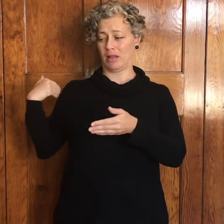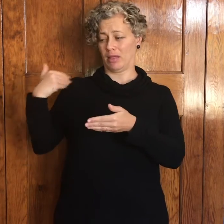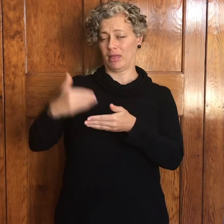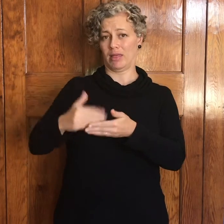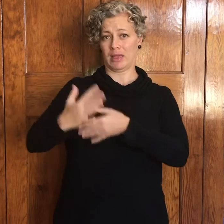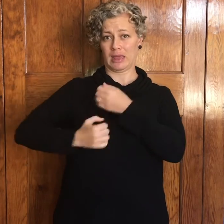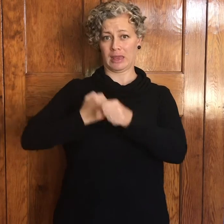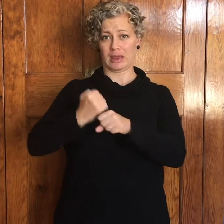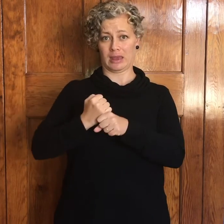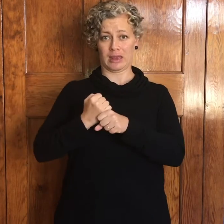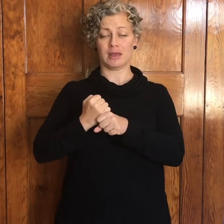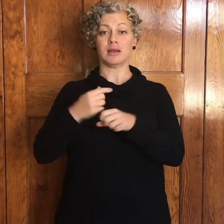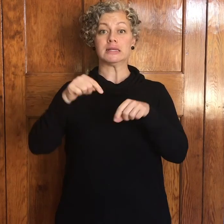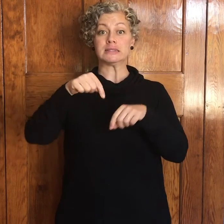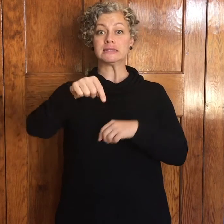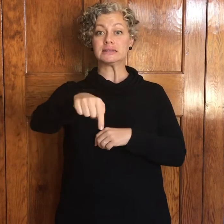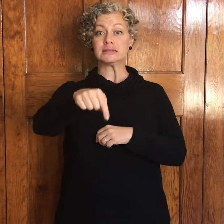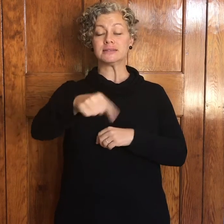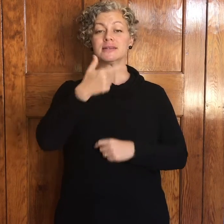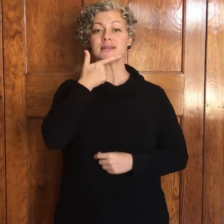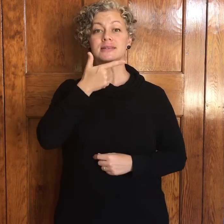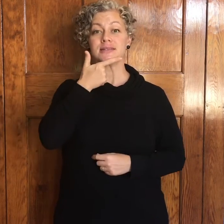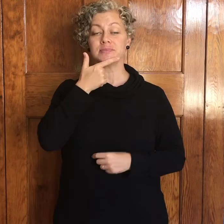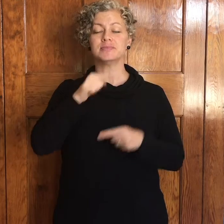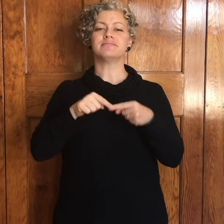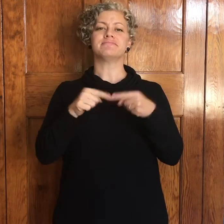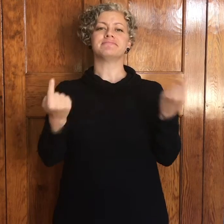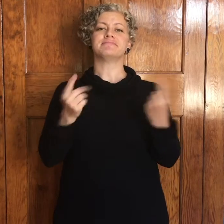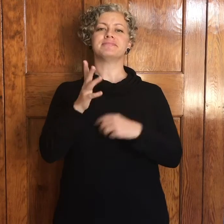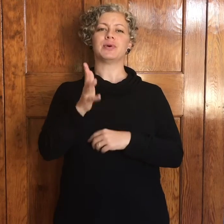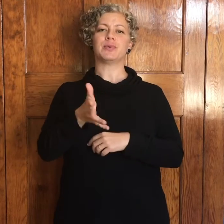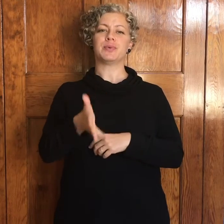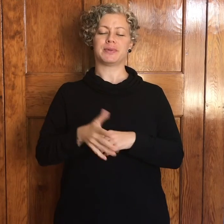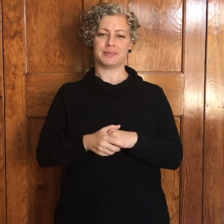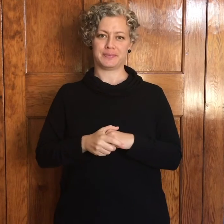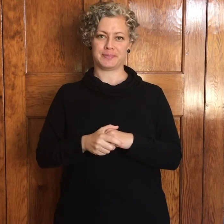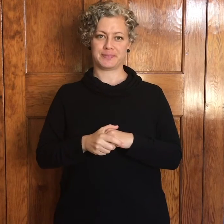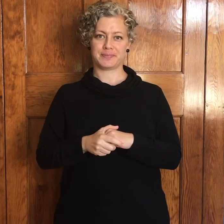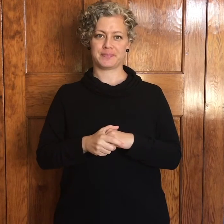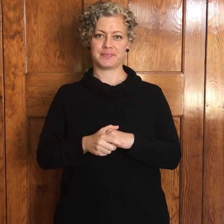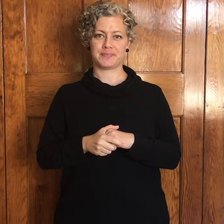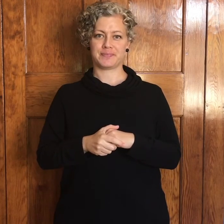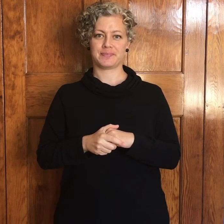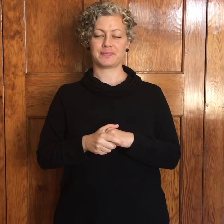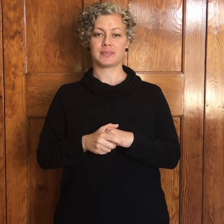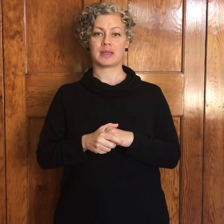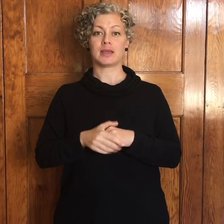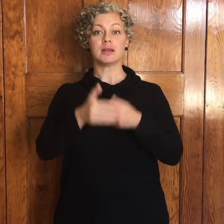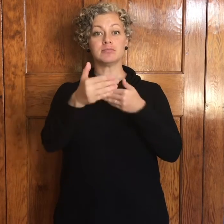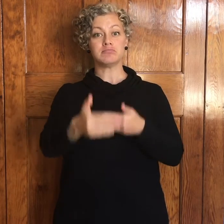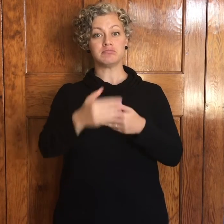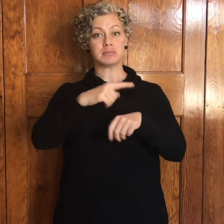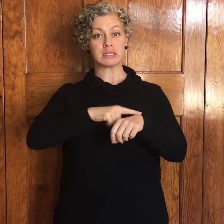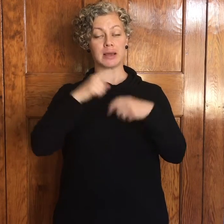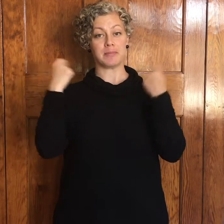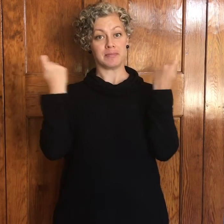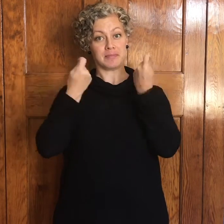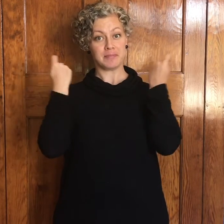this December is bound to be different. The festive season is traditionally